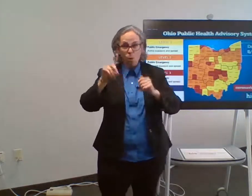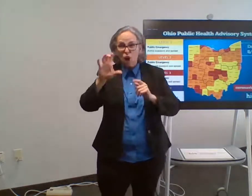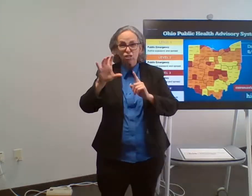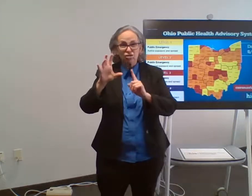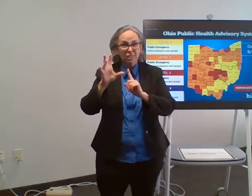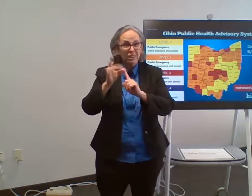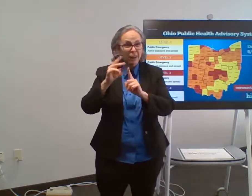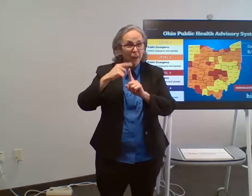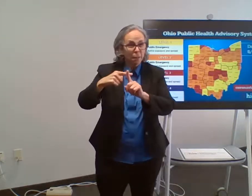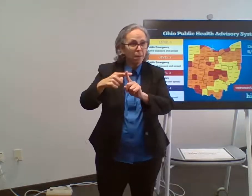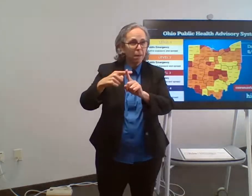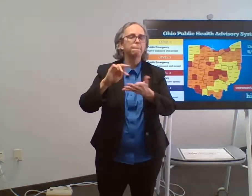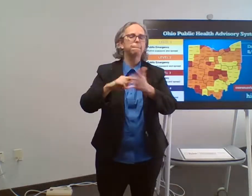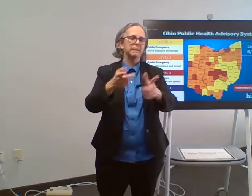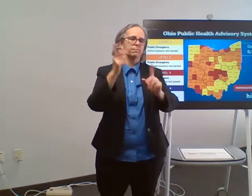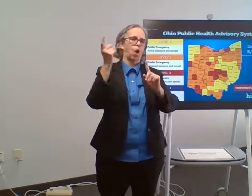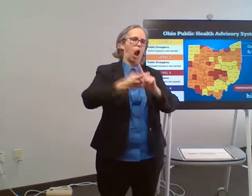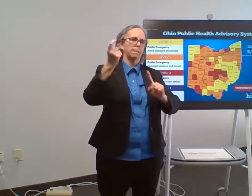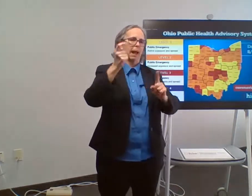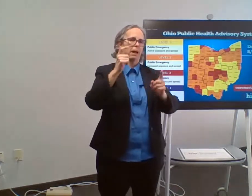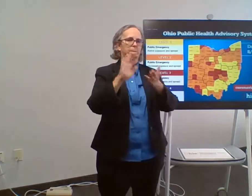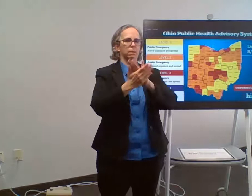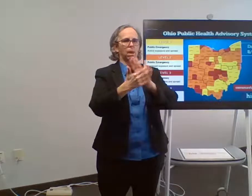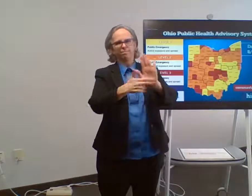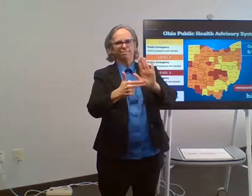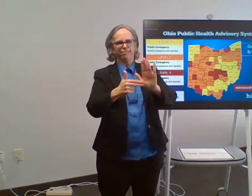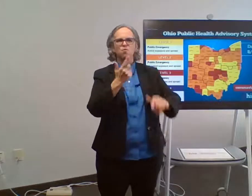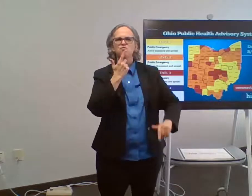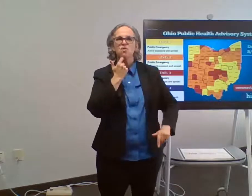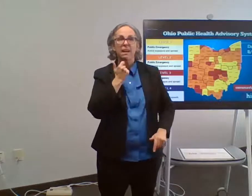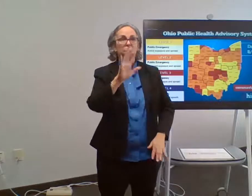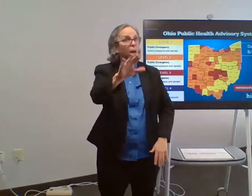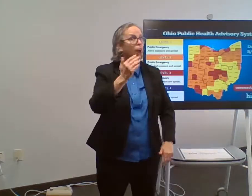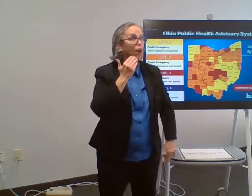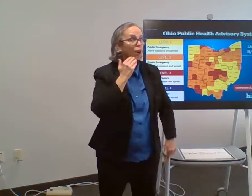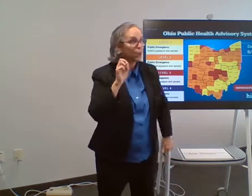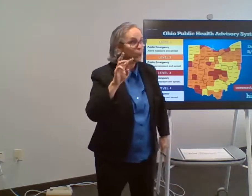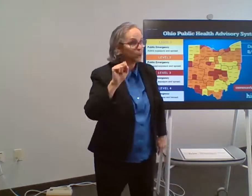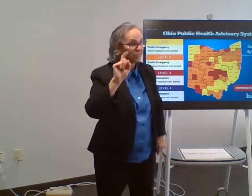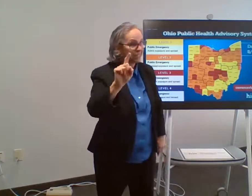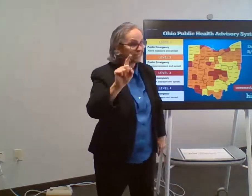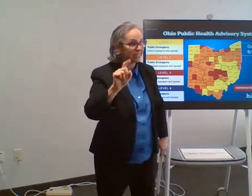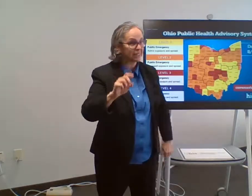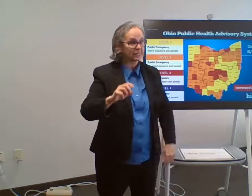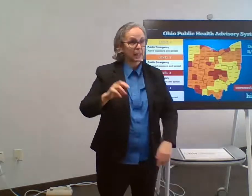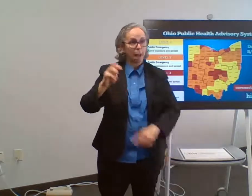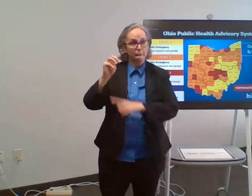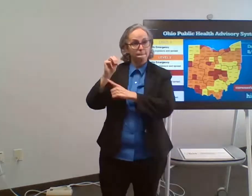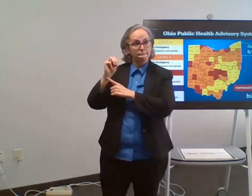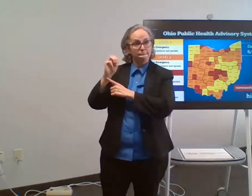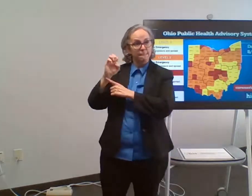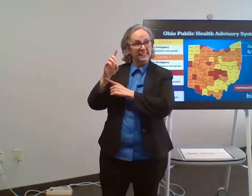Have some good news. Allen and Medina counties are no longer red. And so we congratulate them and